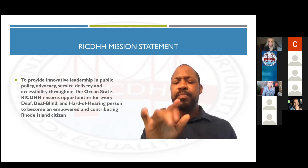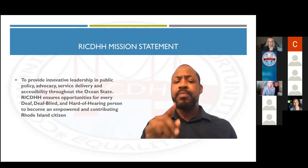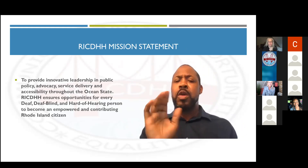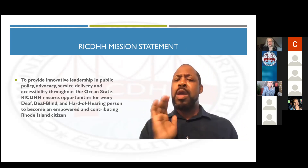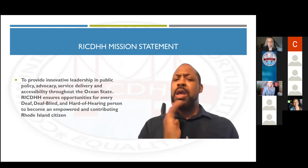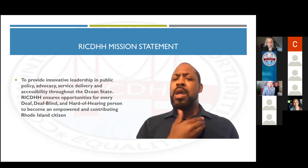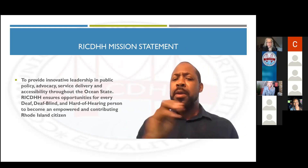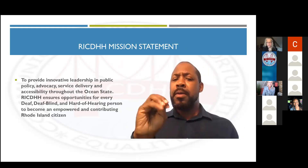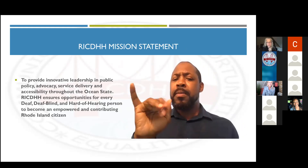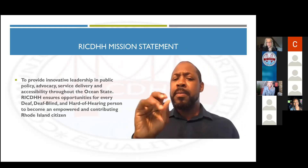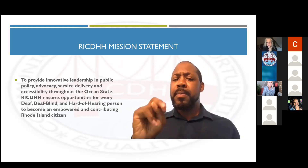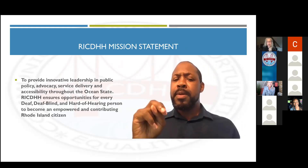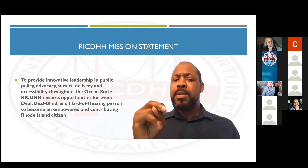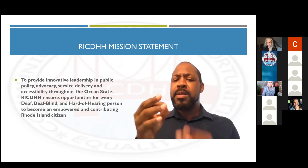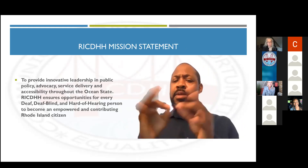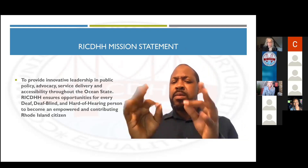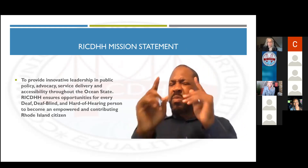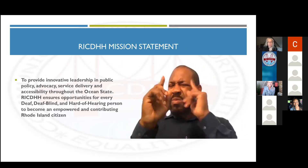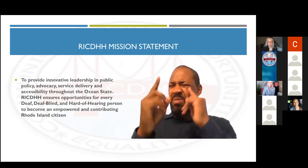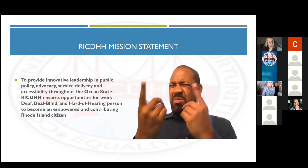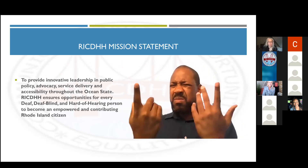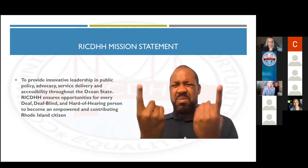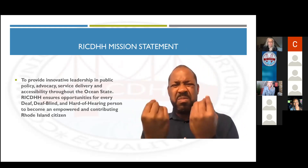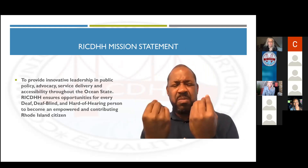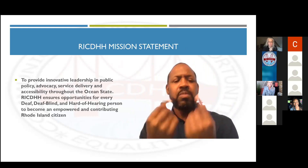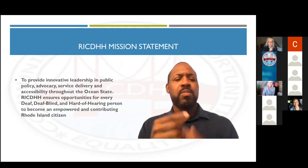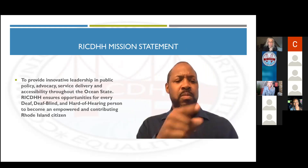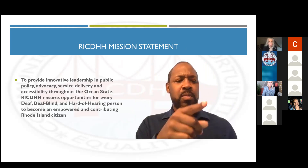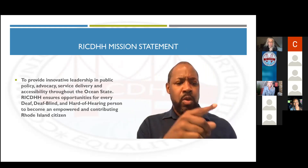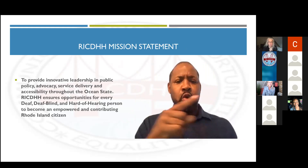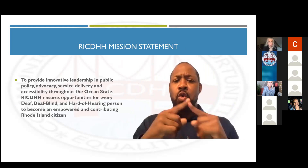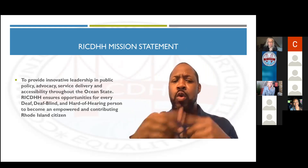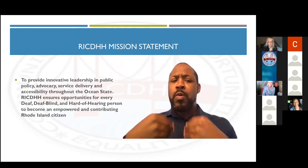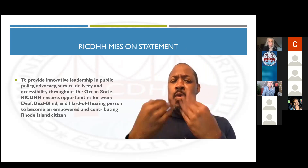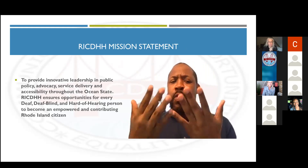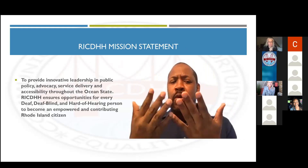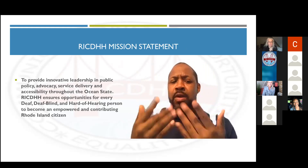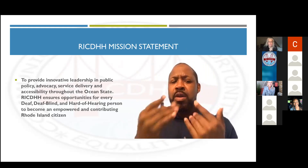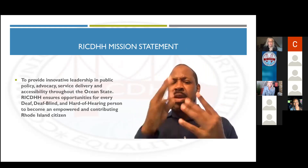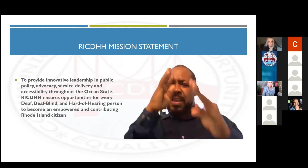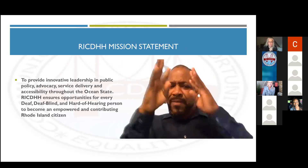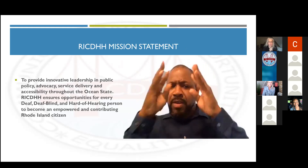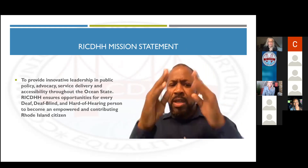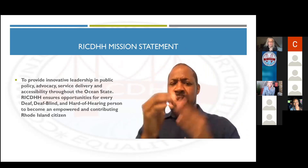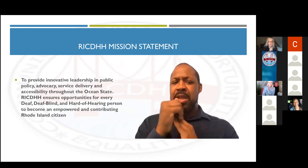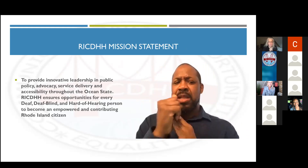So this is our mission statement, the Rhode Island Commission for the Deaf and Hard of Hearing. It says to provide